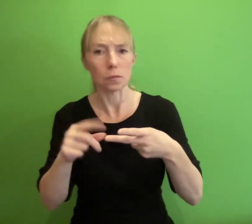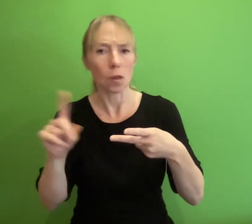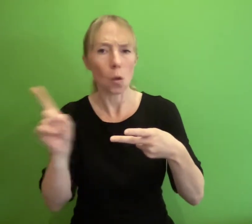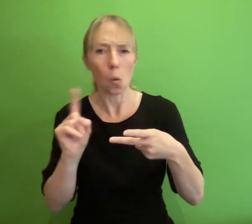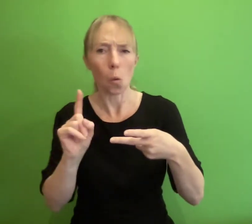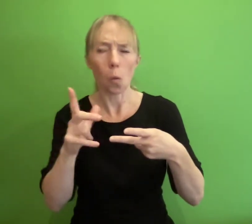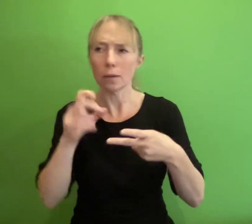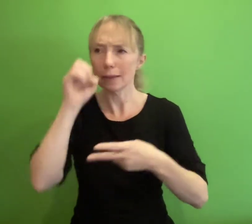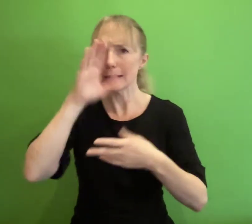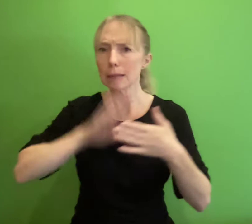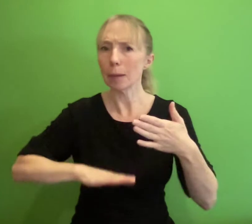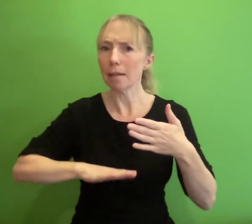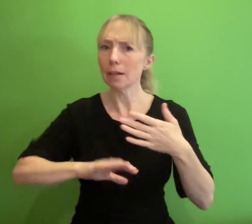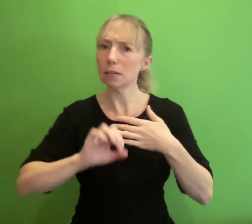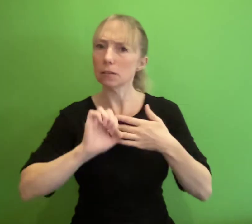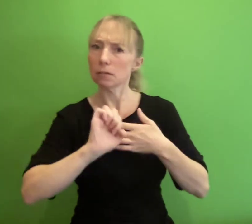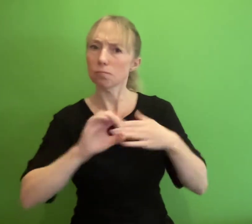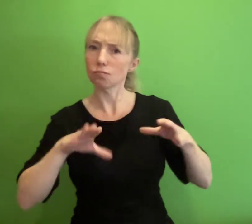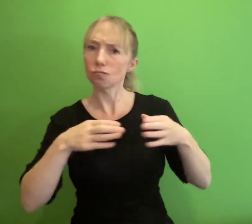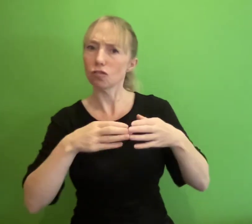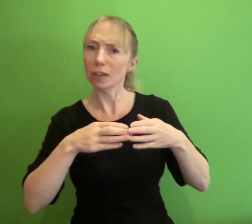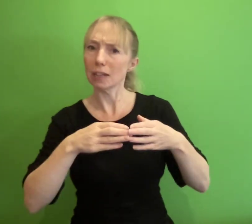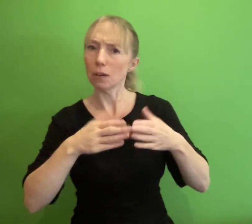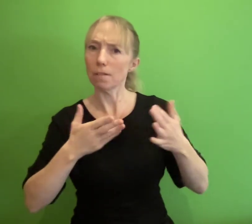of retreat participants of the access provisions we had put in